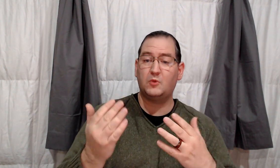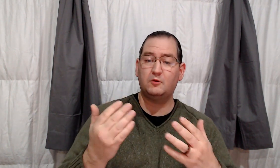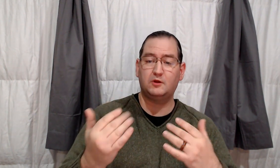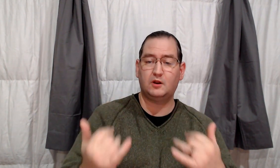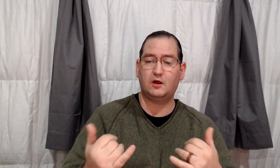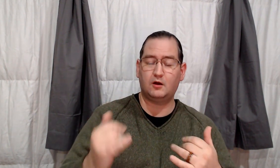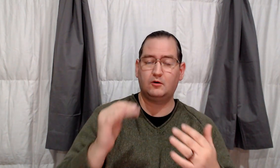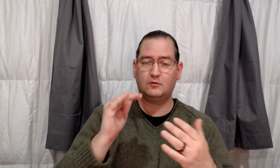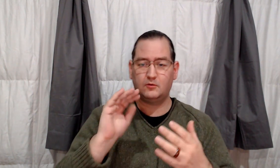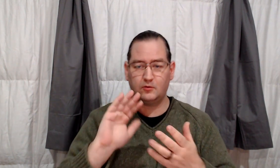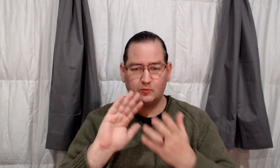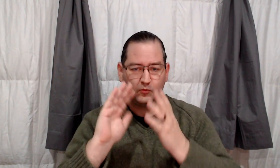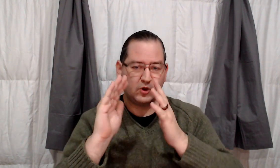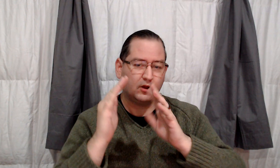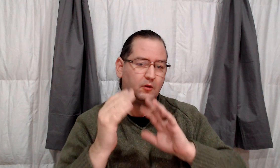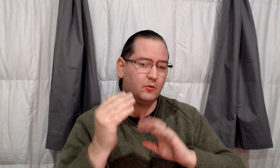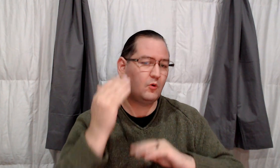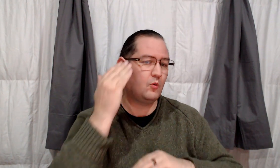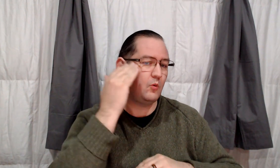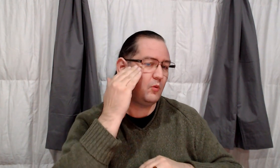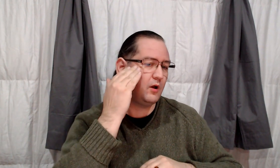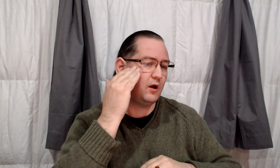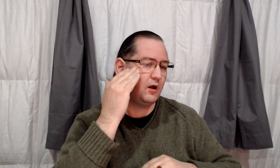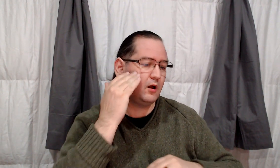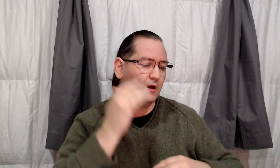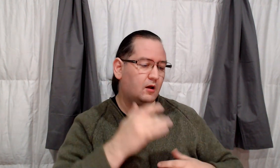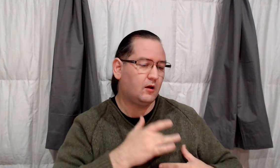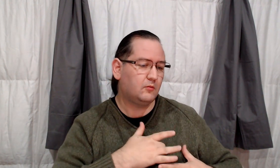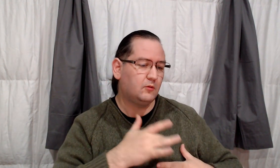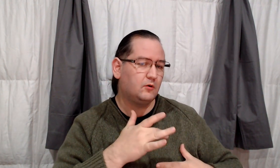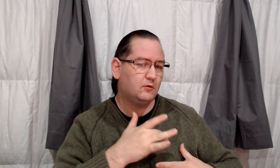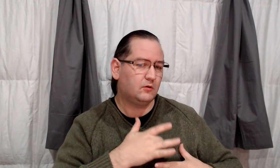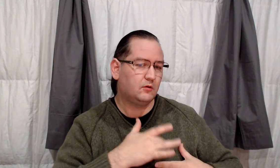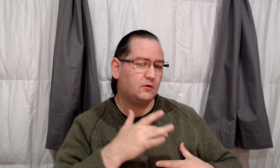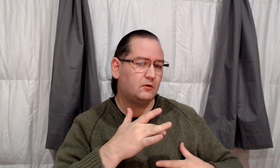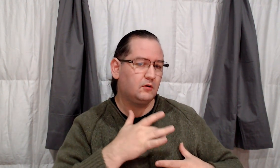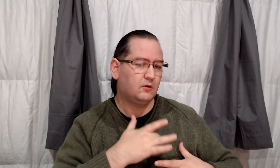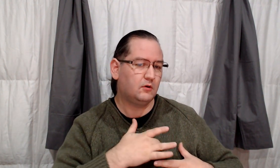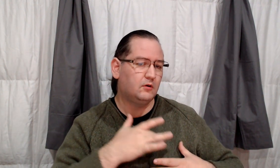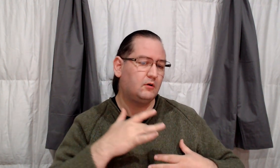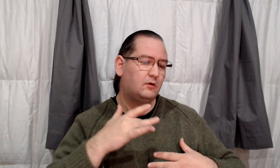As you relax even more, the muscles in your back, stomach and chest.